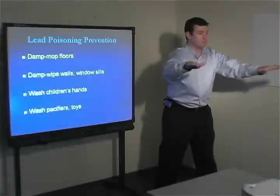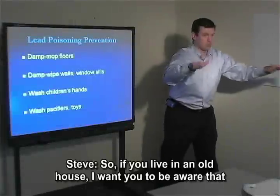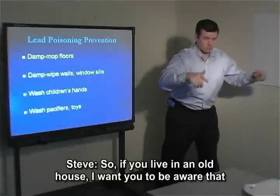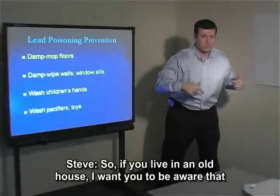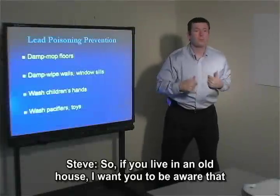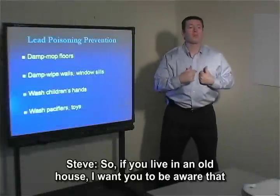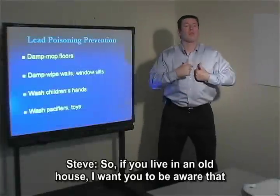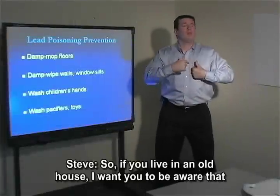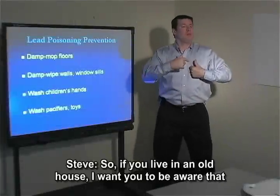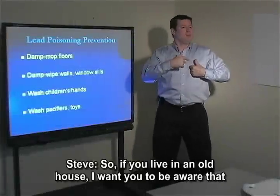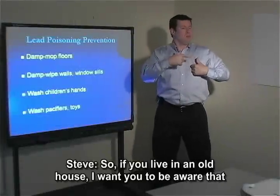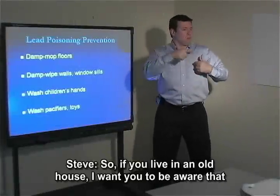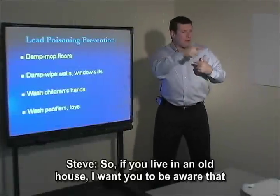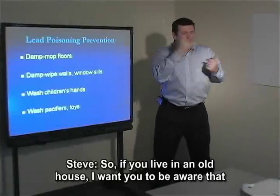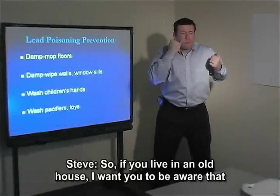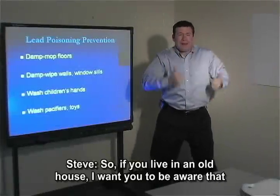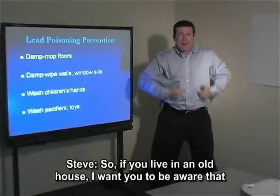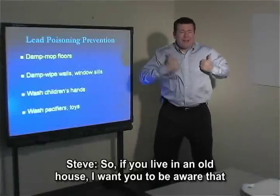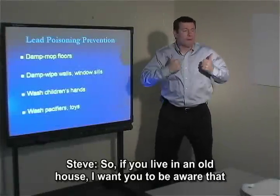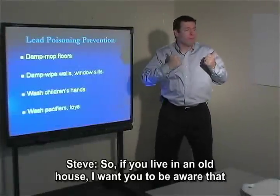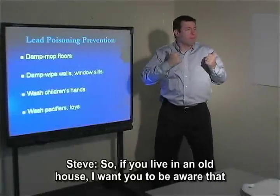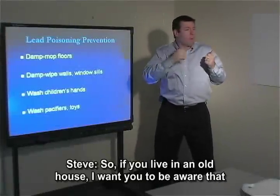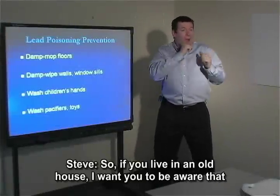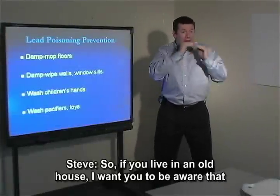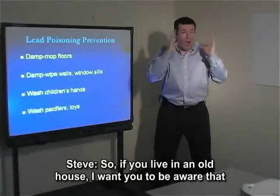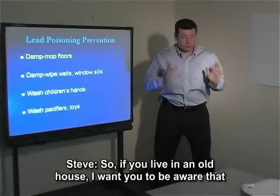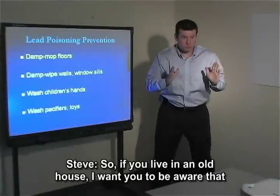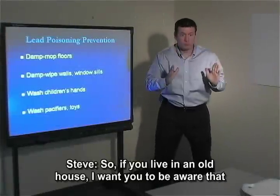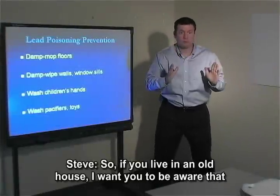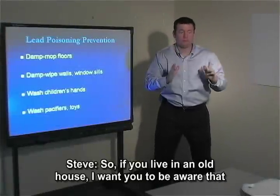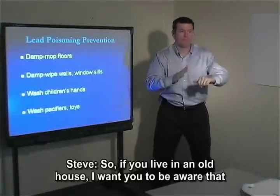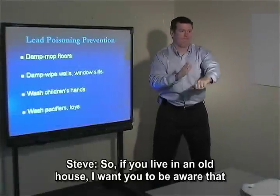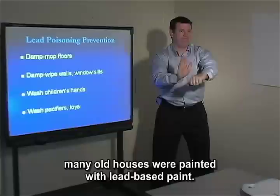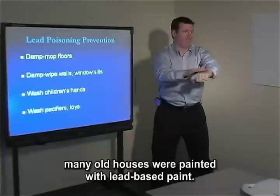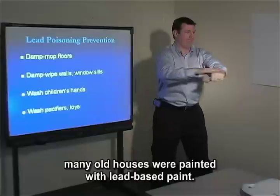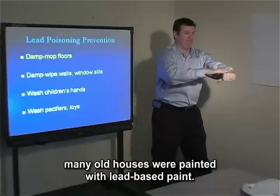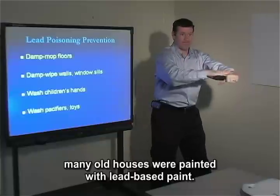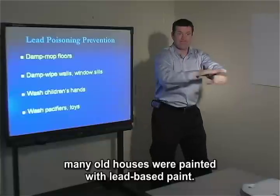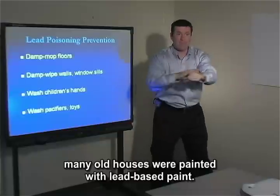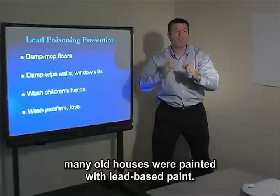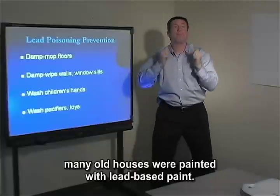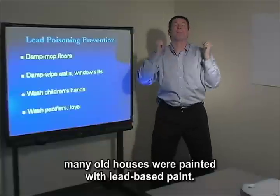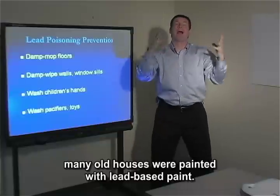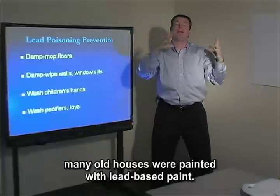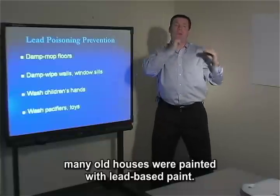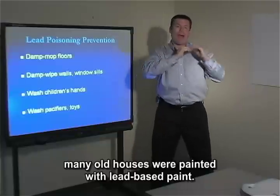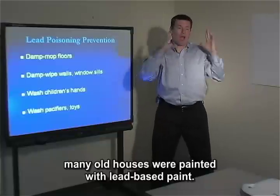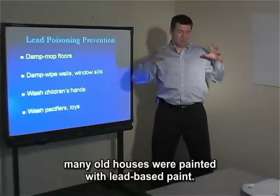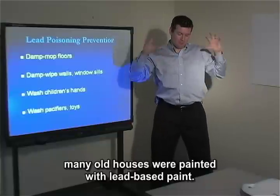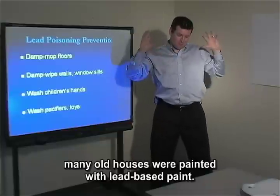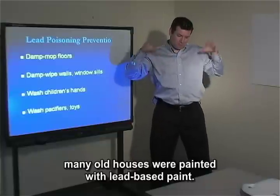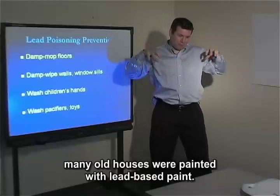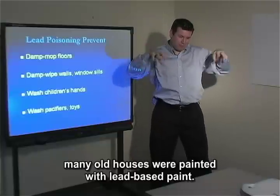So, if you live in an old house, I want you to be aware that many old houses were painted with lead-based paint.